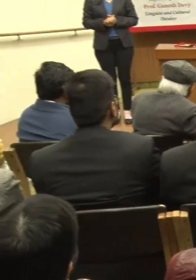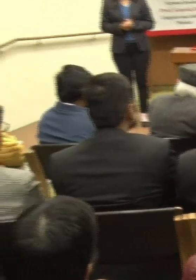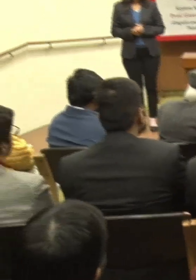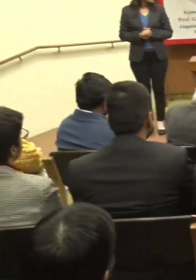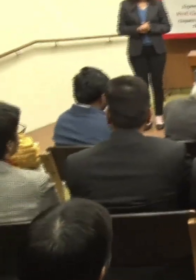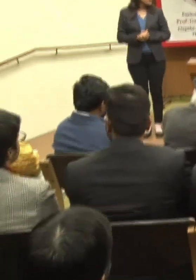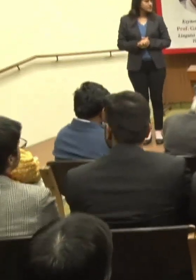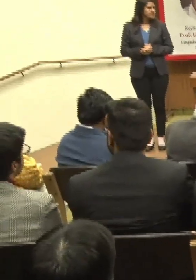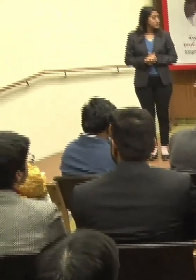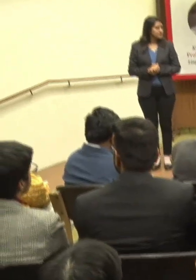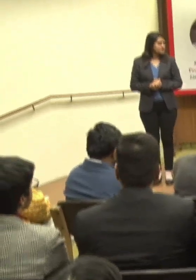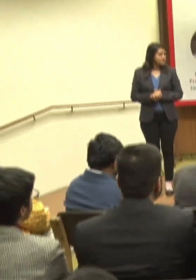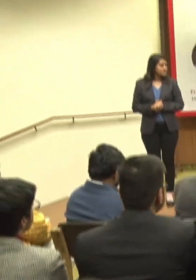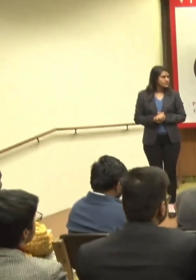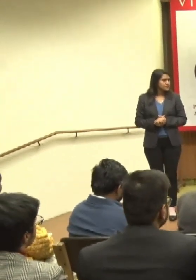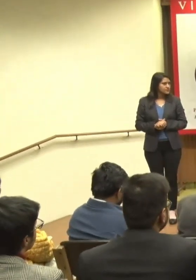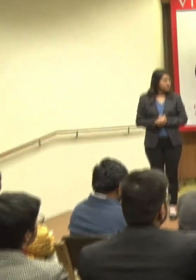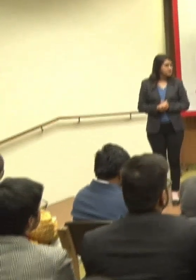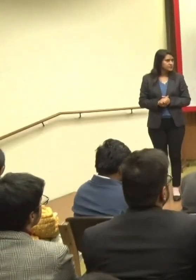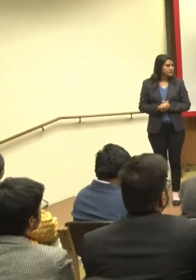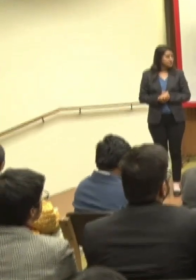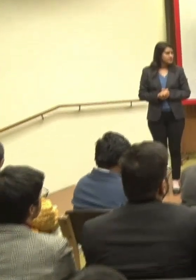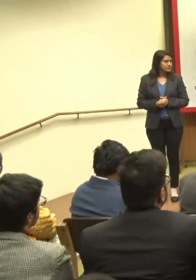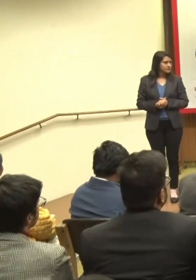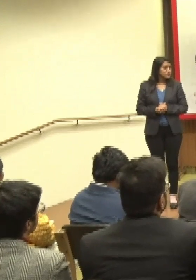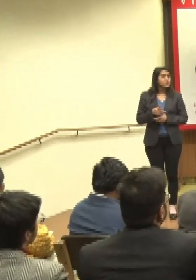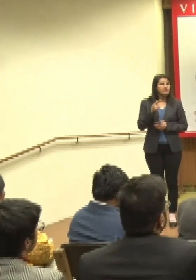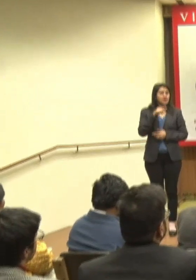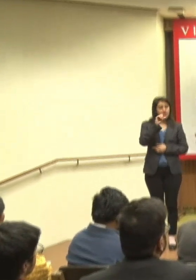It is an scientifically established